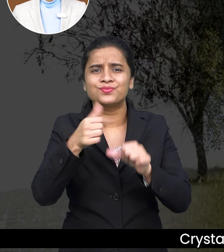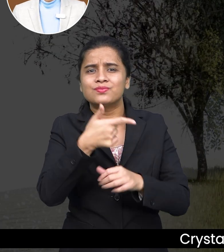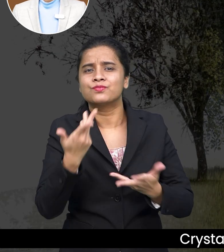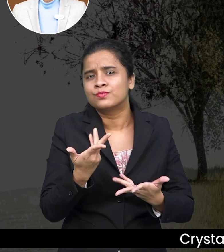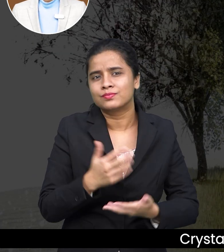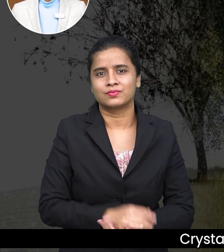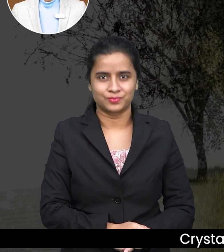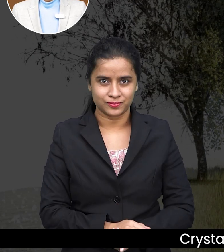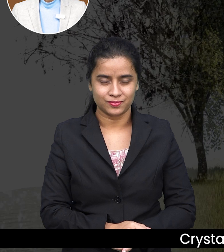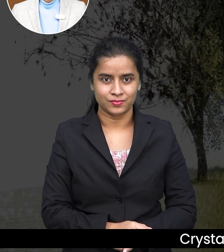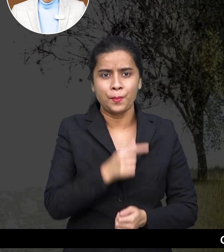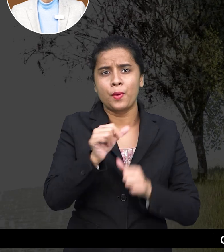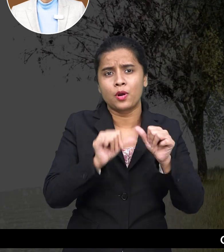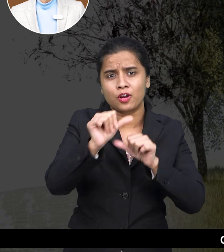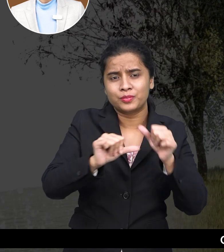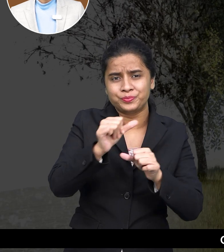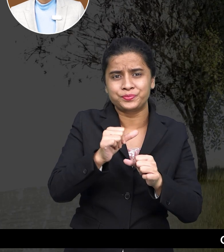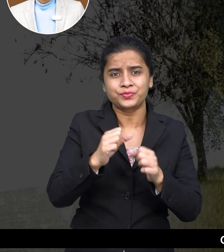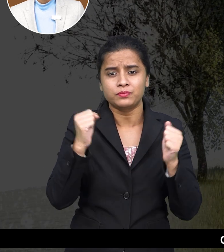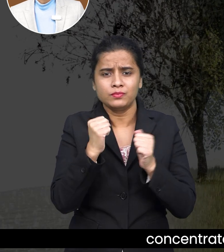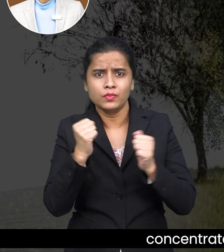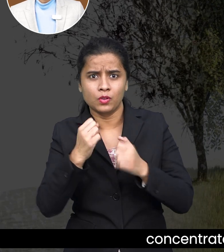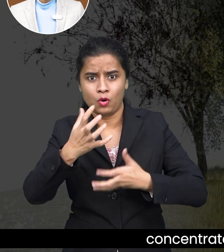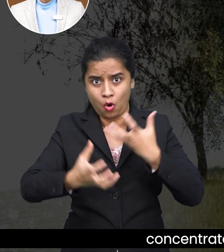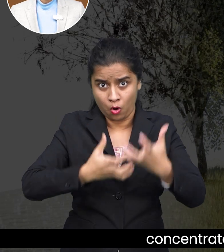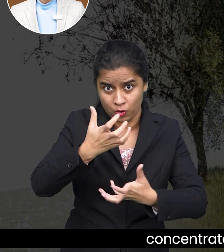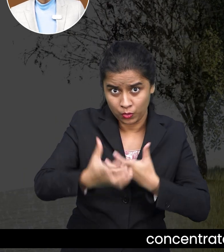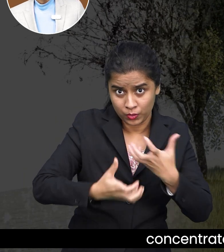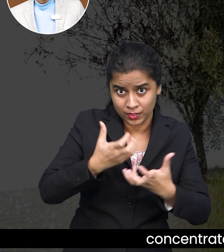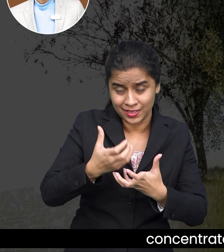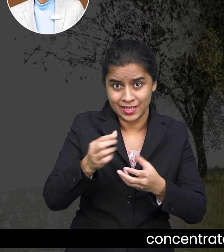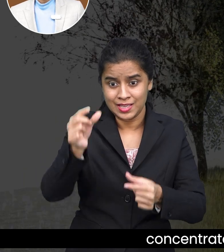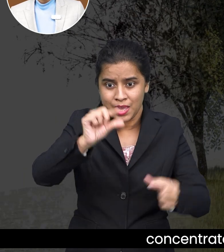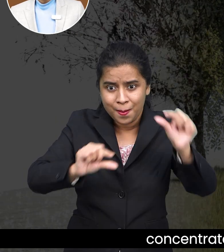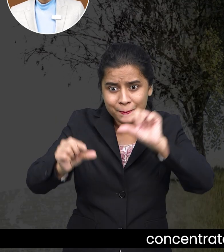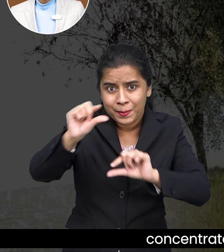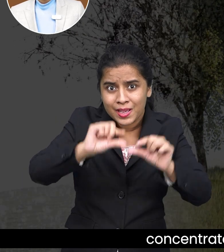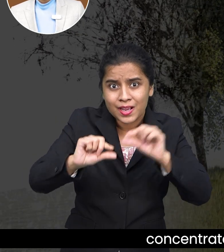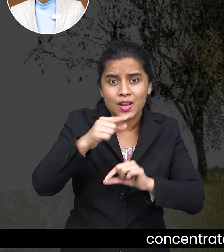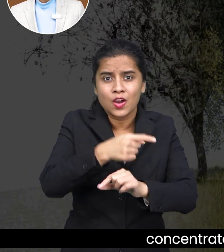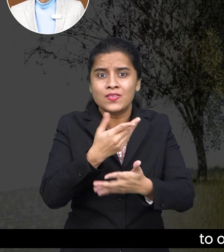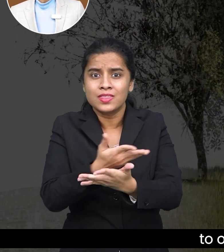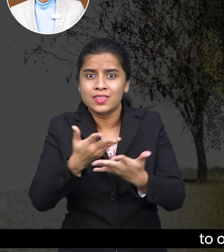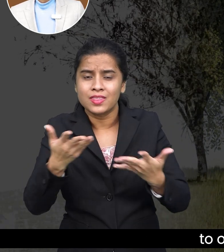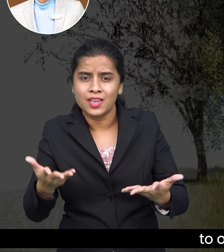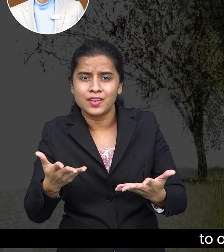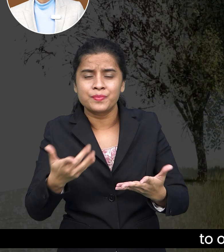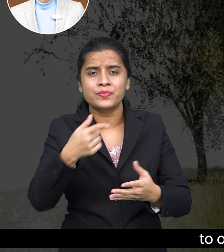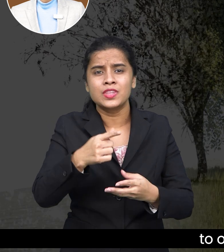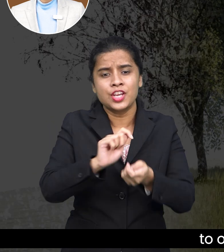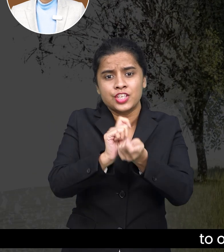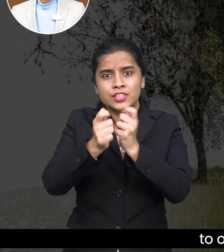Crystallization. The process of cooling a hot, concentrated solution of a substance to obtain